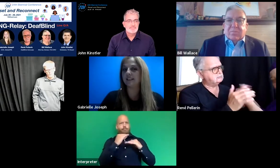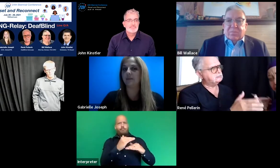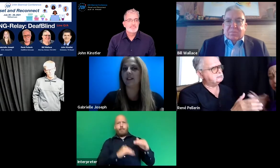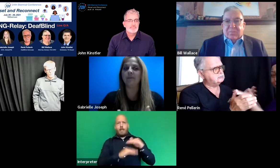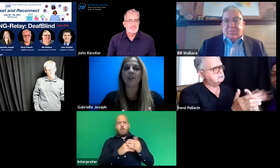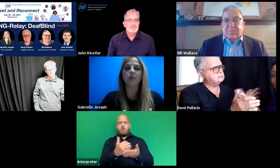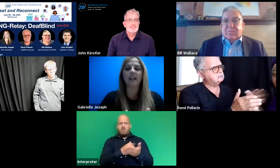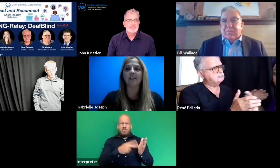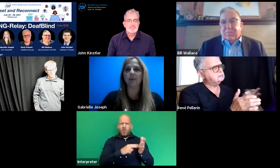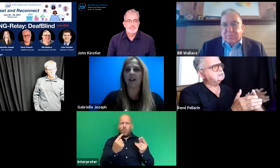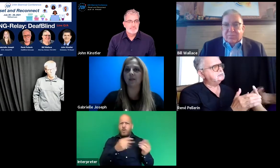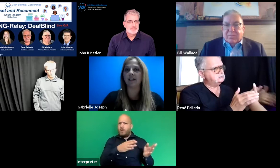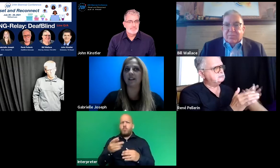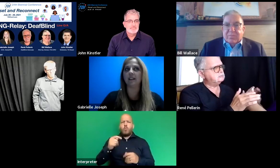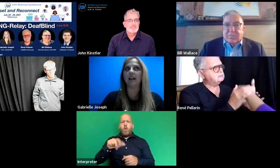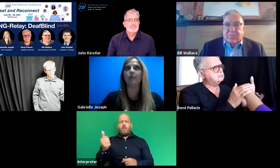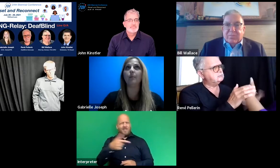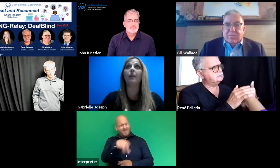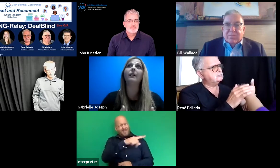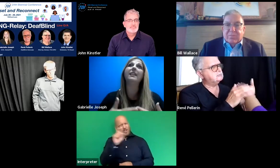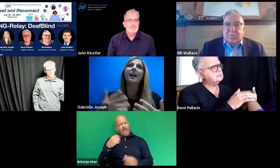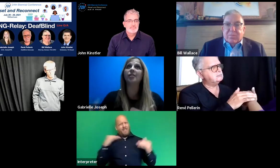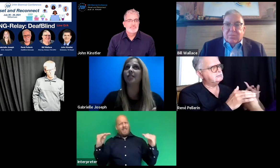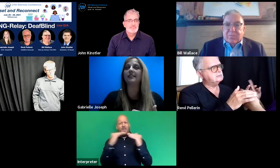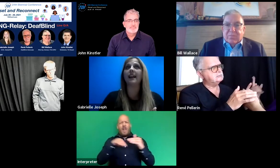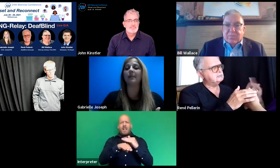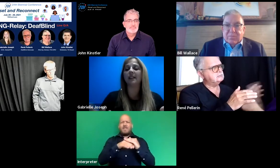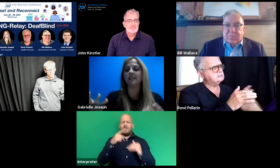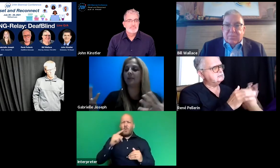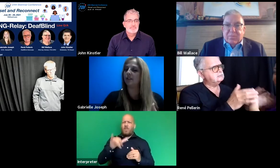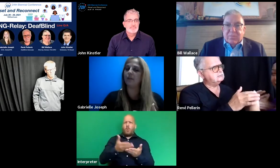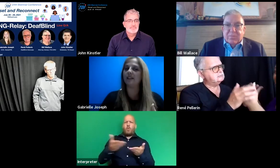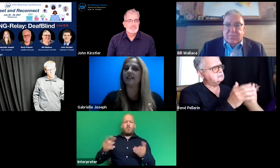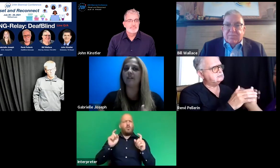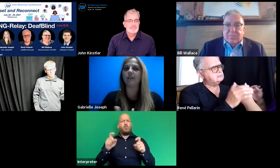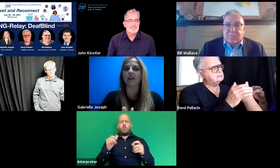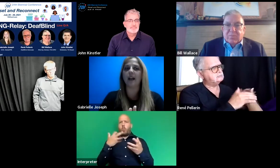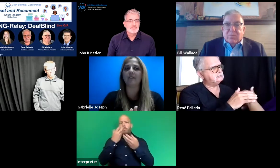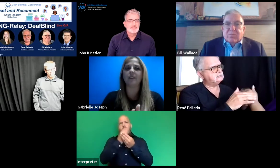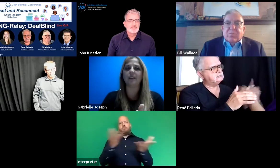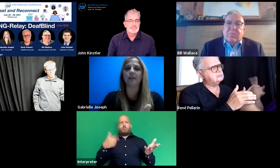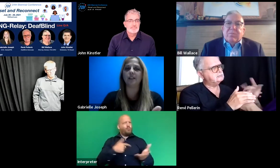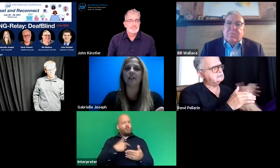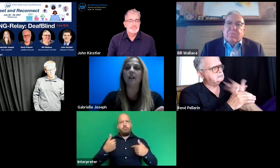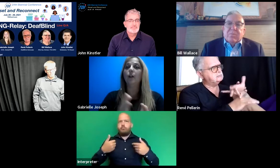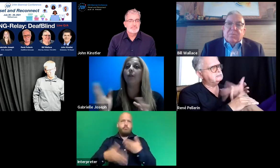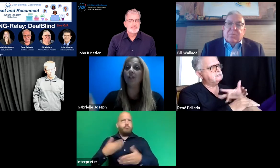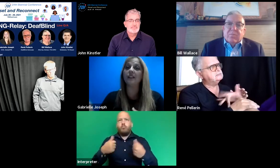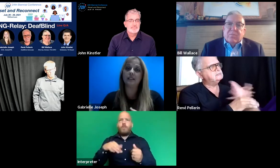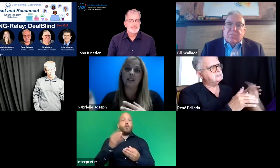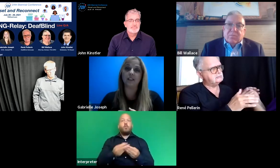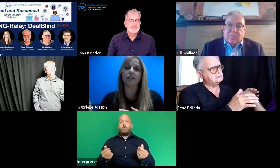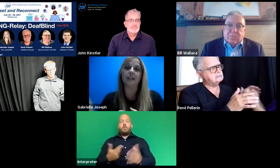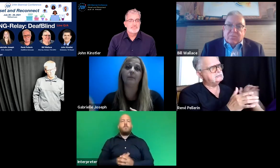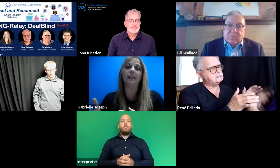definitely something we'd like to put out there. Not just that, because there's been a tremendous effort on behalf of the Commission for